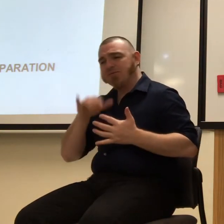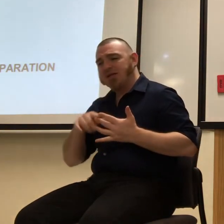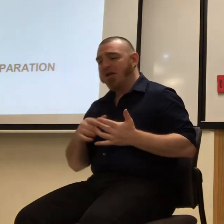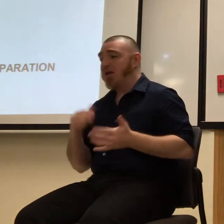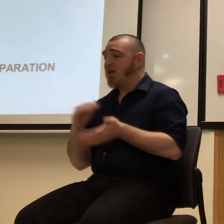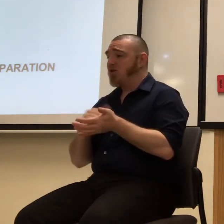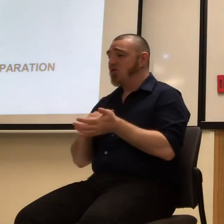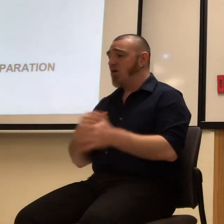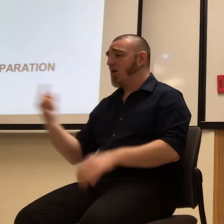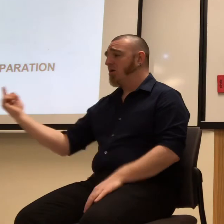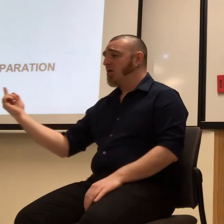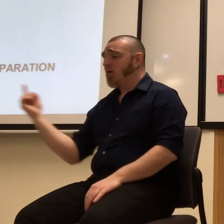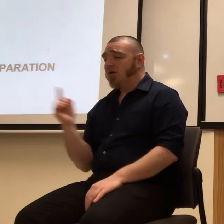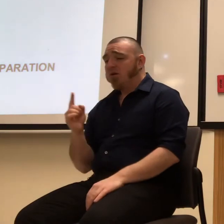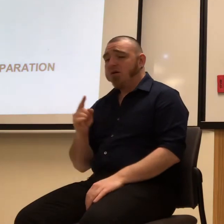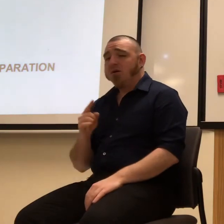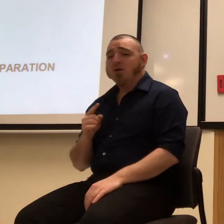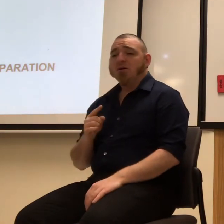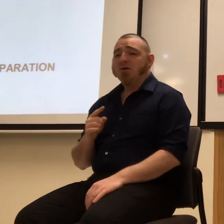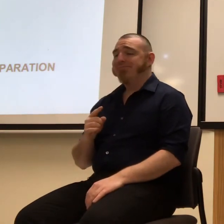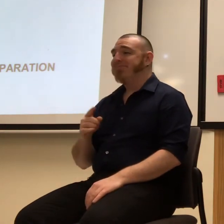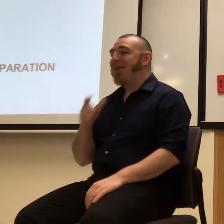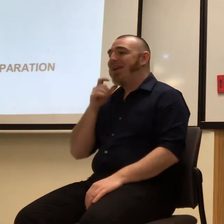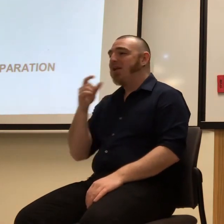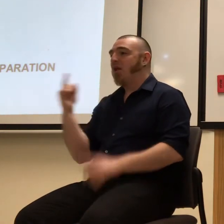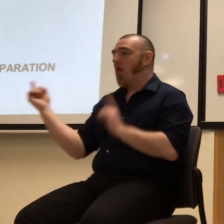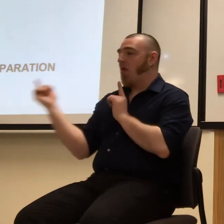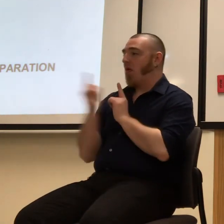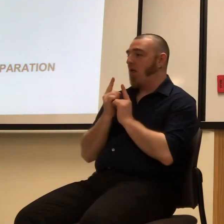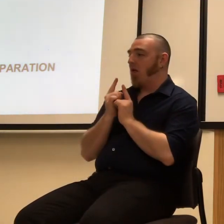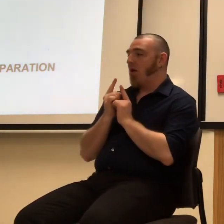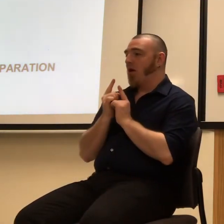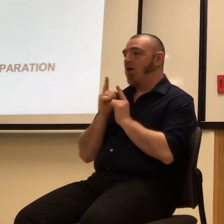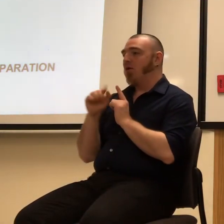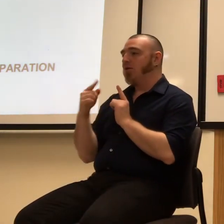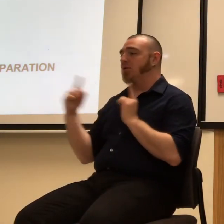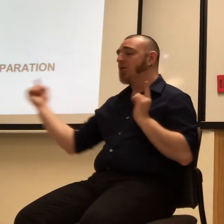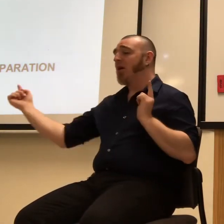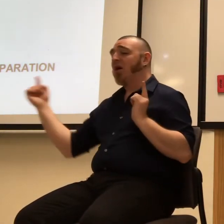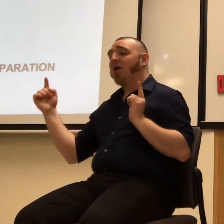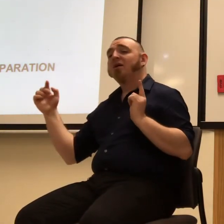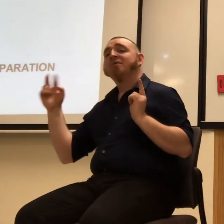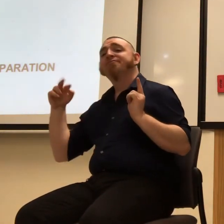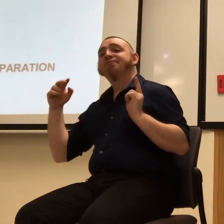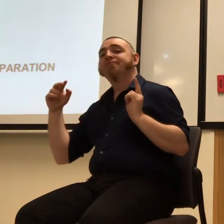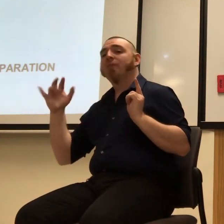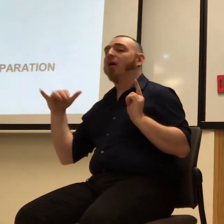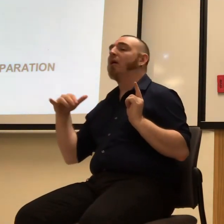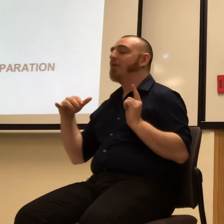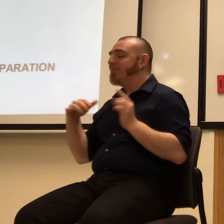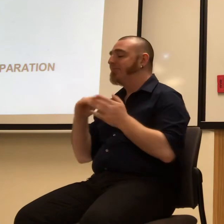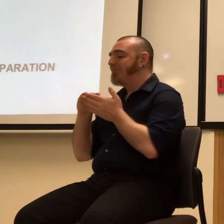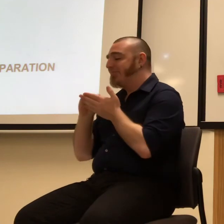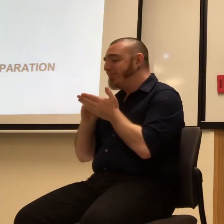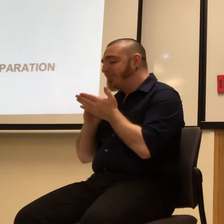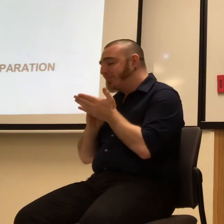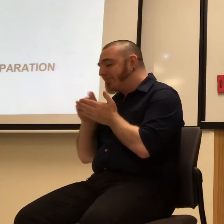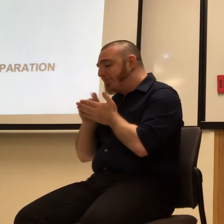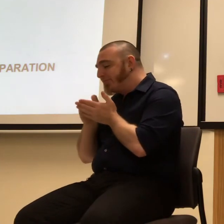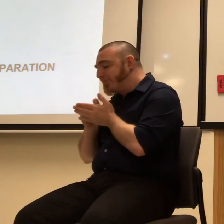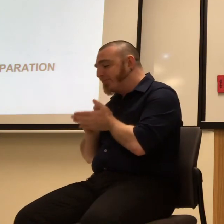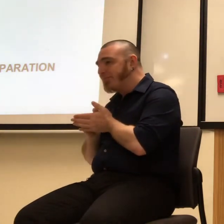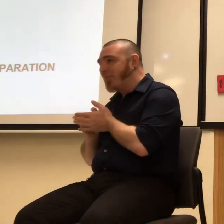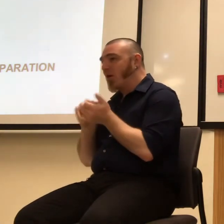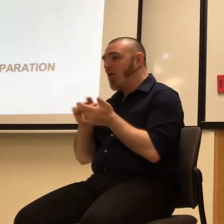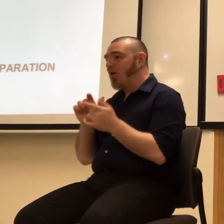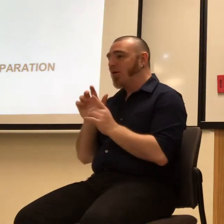And he just stands there from across the room, looks, and starts writing down. And all the nurses are lined up against the wall, they're waiting for